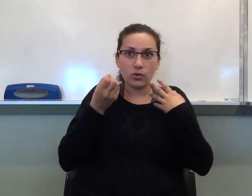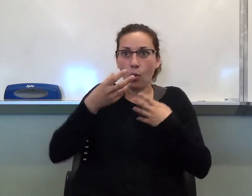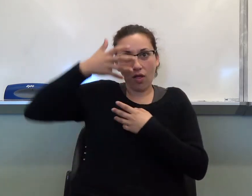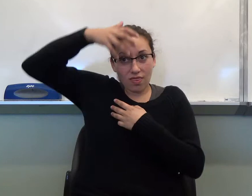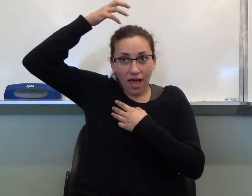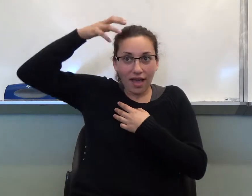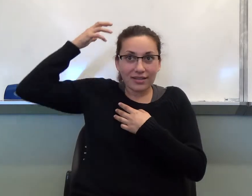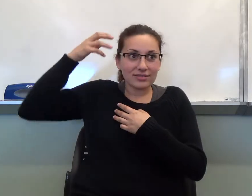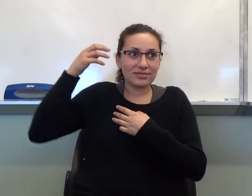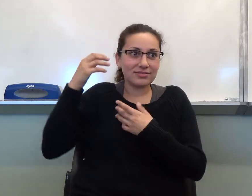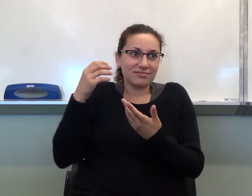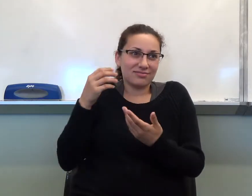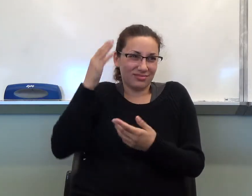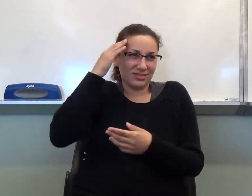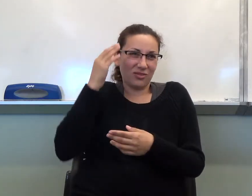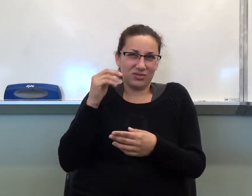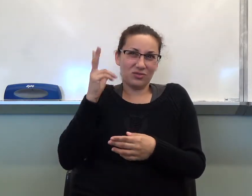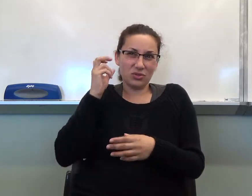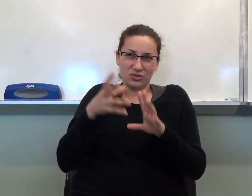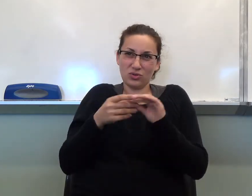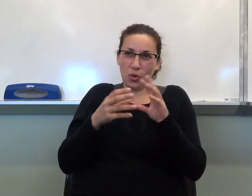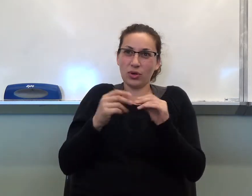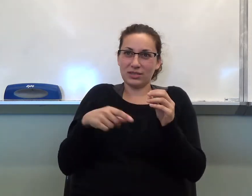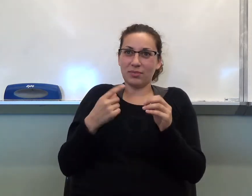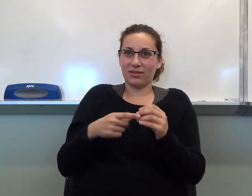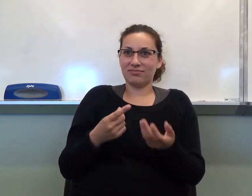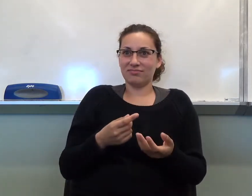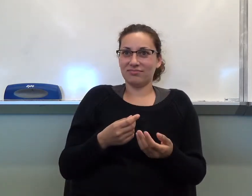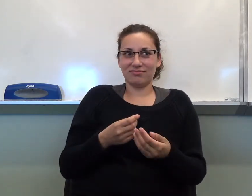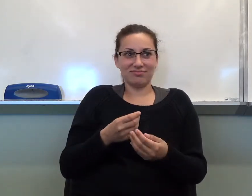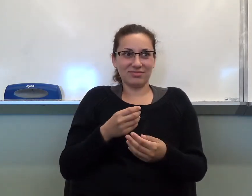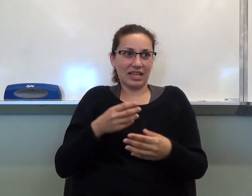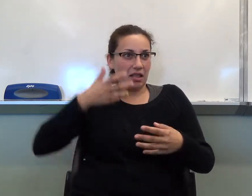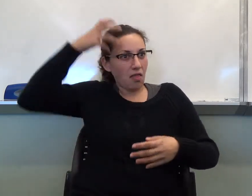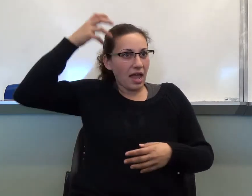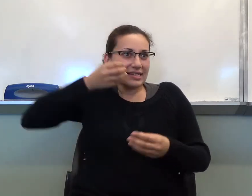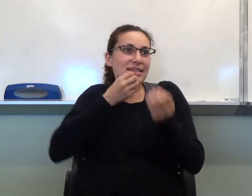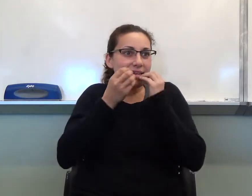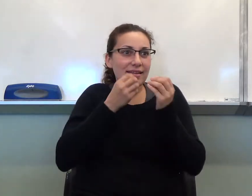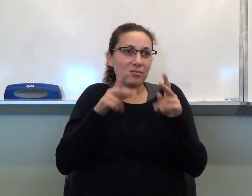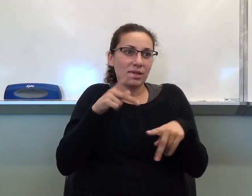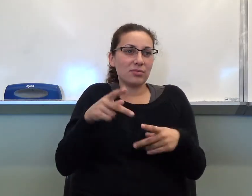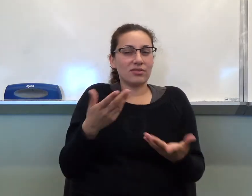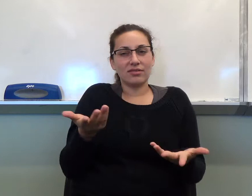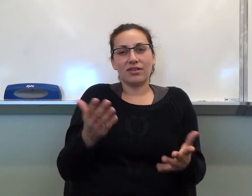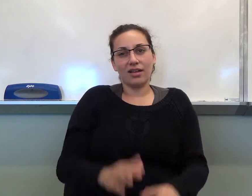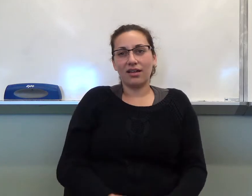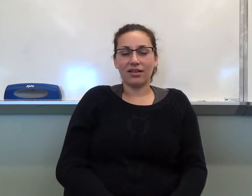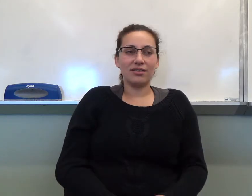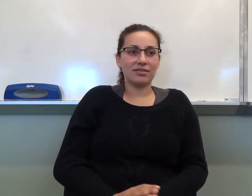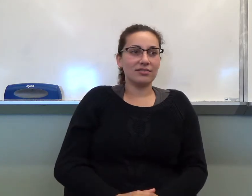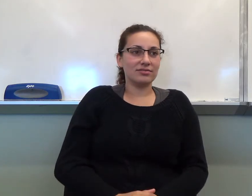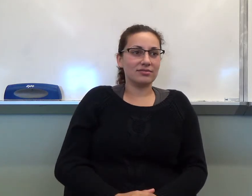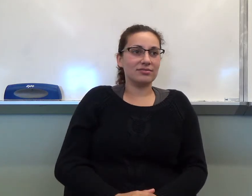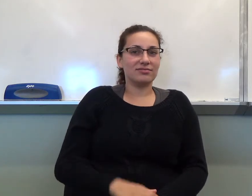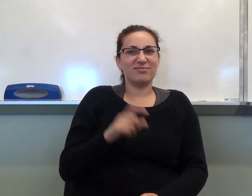about, you know, nuts and bolts here. And that's still, the mechanical stuff in this country is still done with the U.S. customary system.